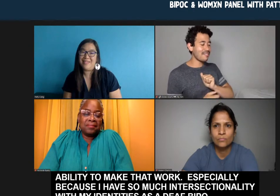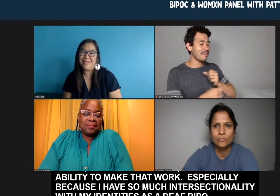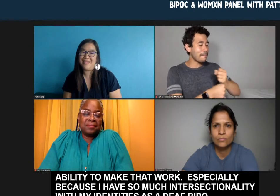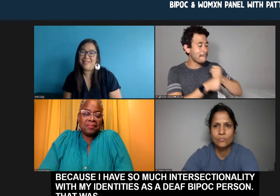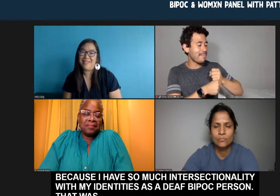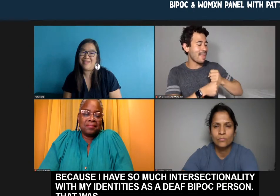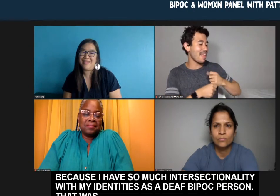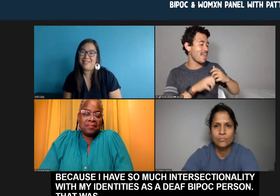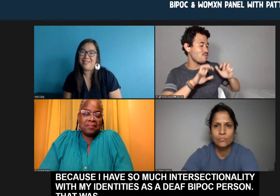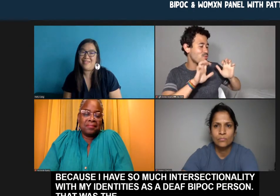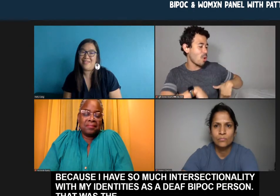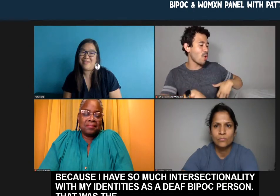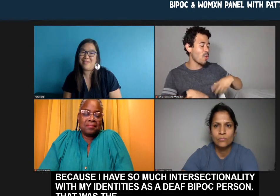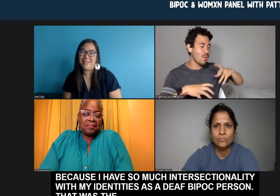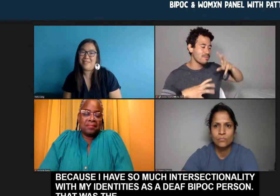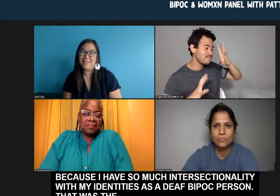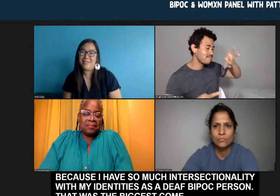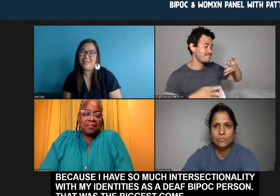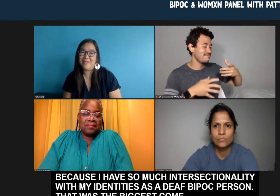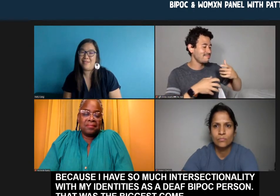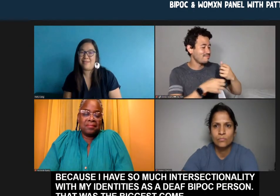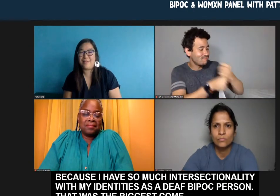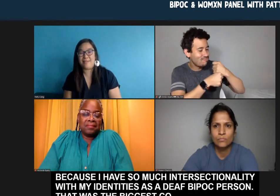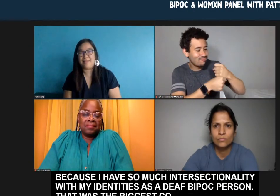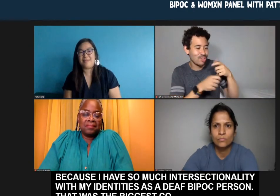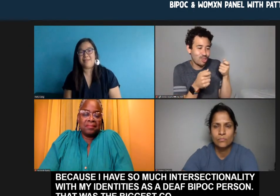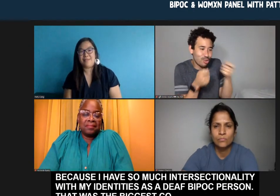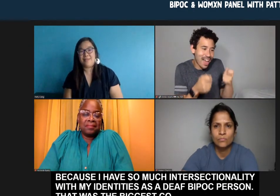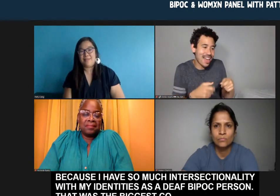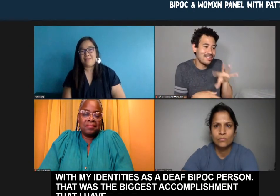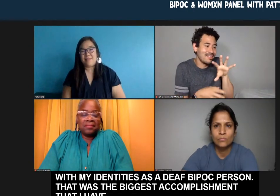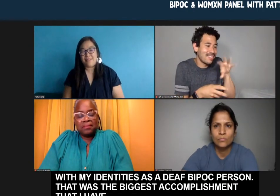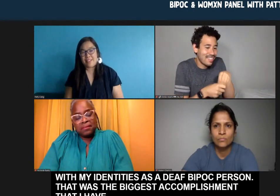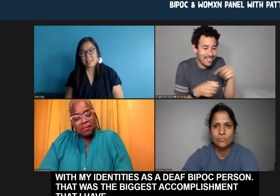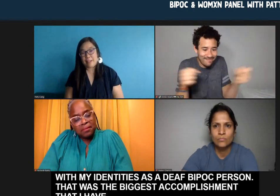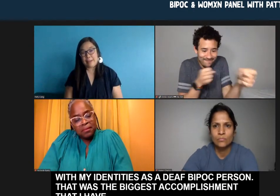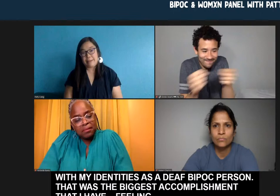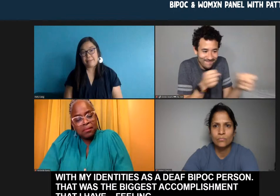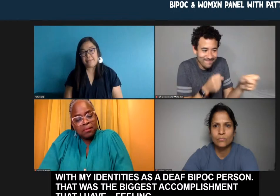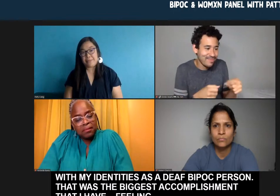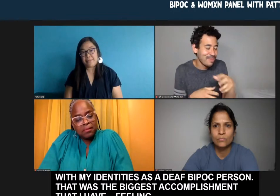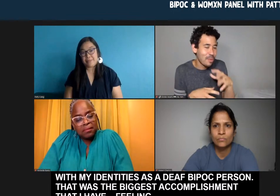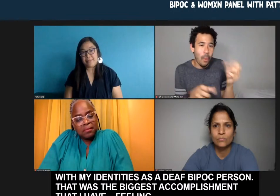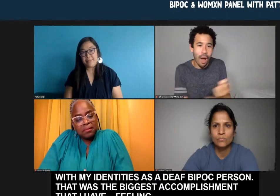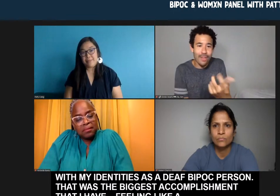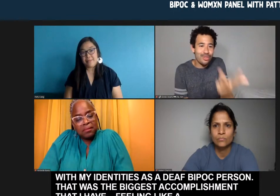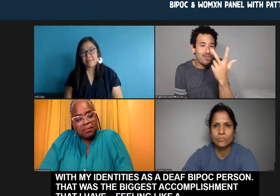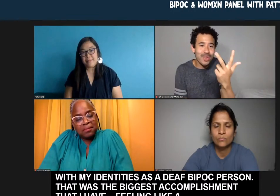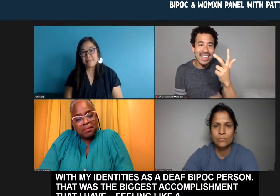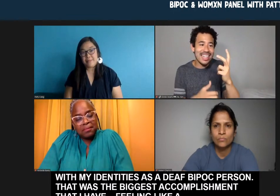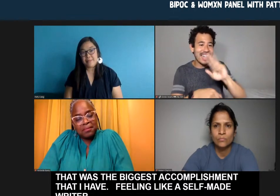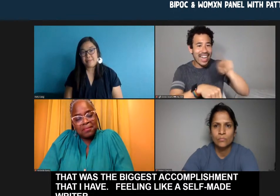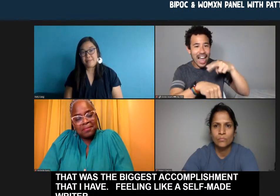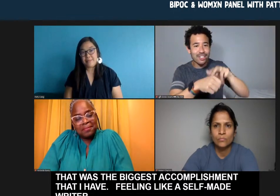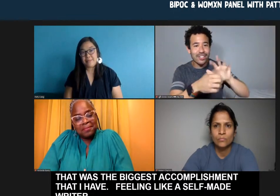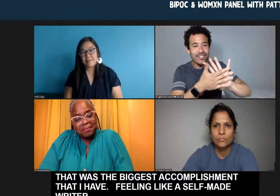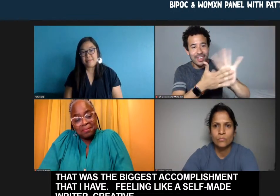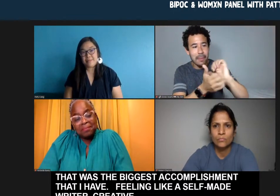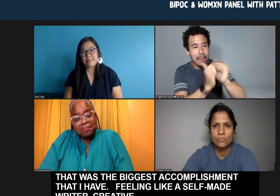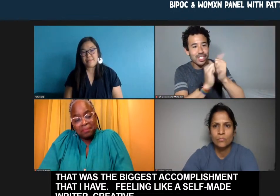have. Feeling like a self-made writer, my creative endeavors, my directing abilities, just all of that. It won three